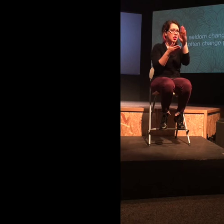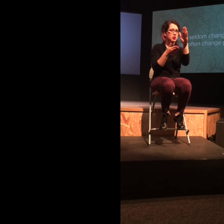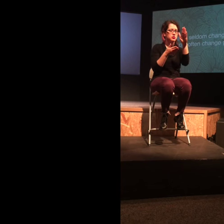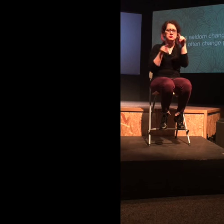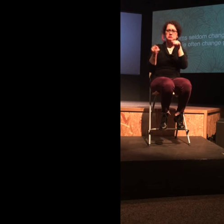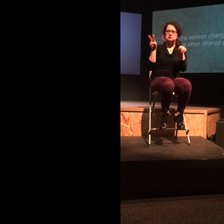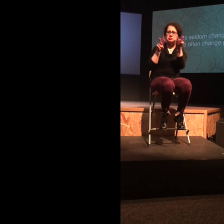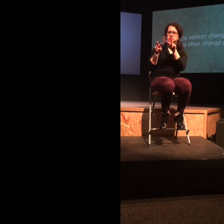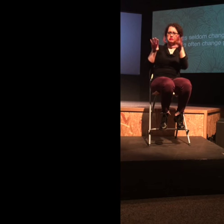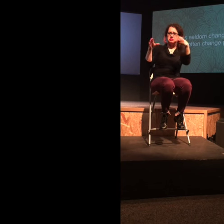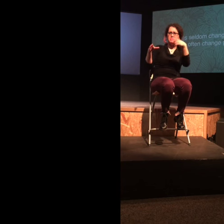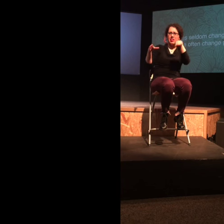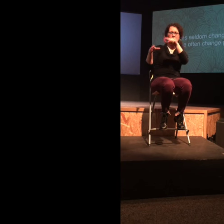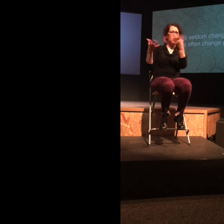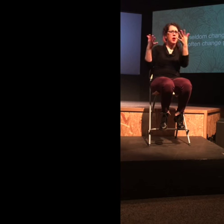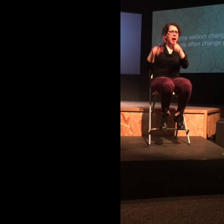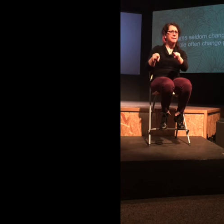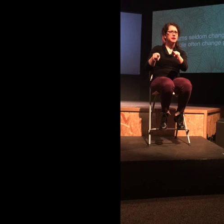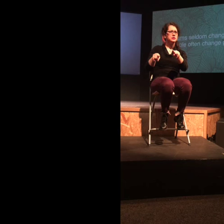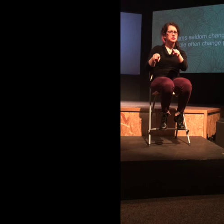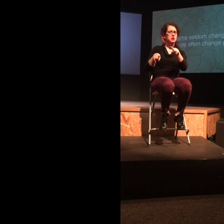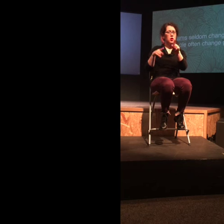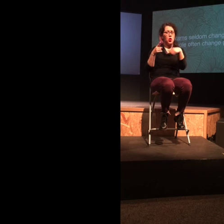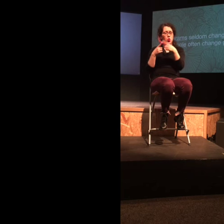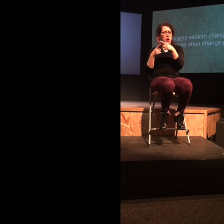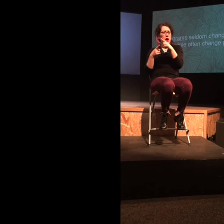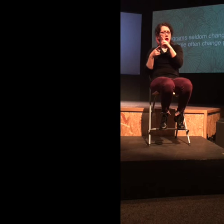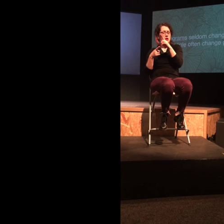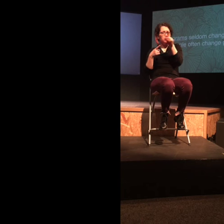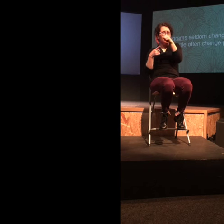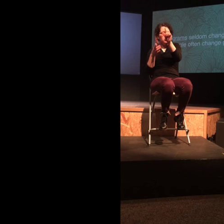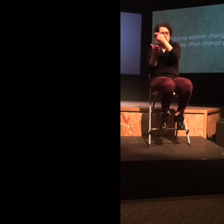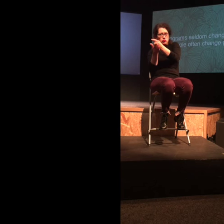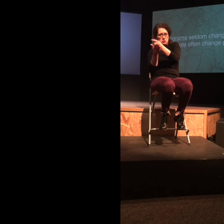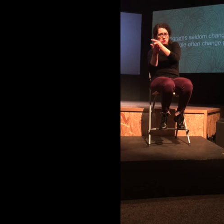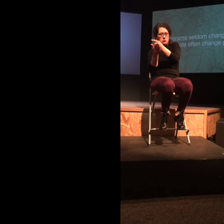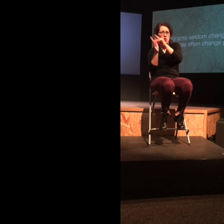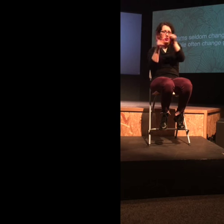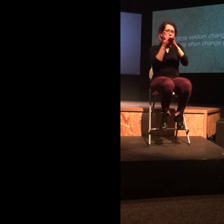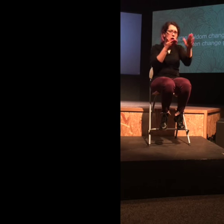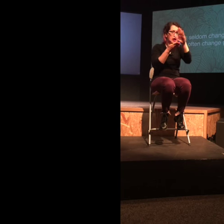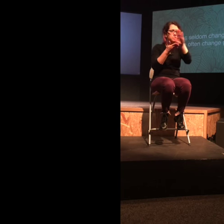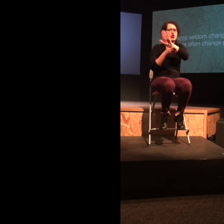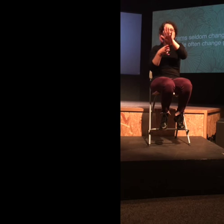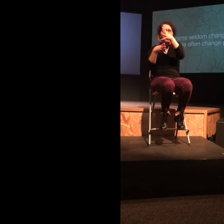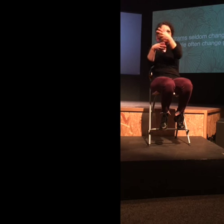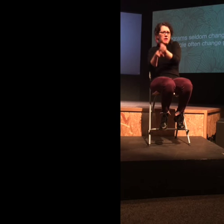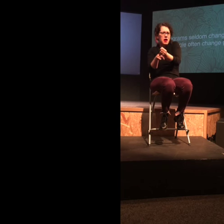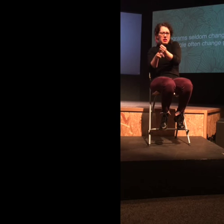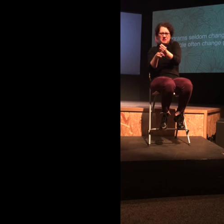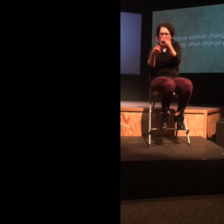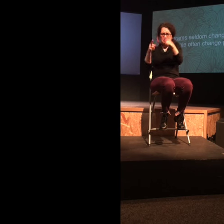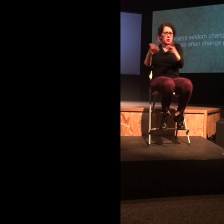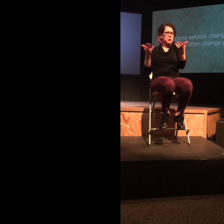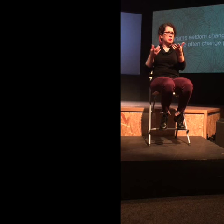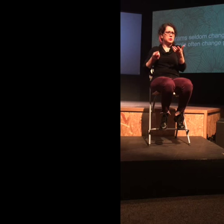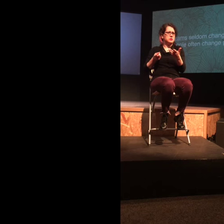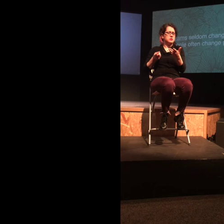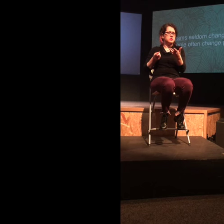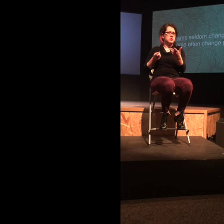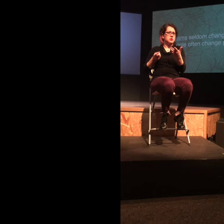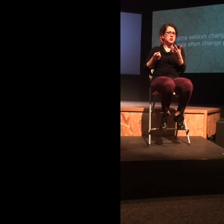what happens with faith after you graduate and you go to college. And we found a ton of different things, and what I think we